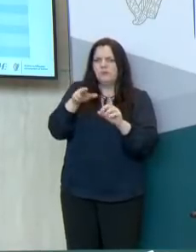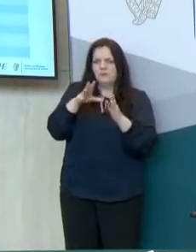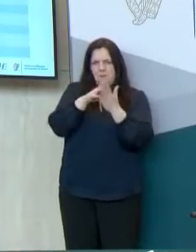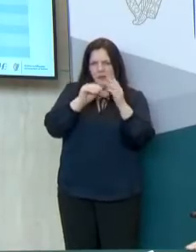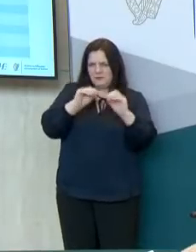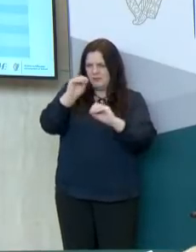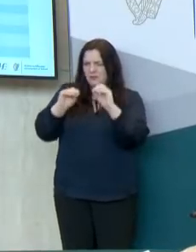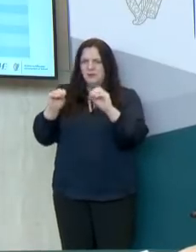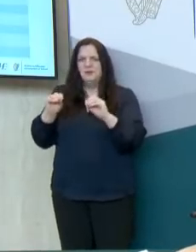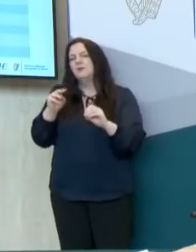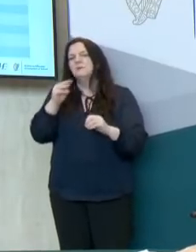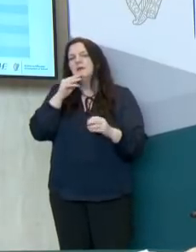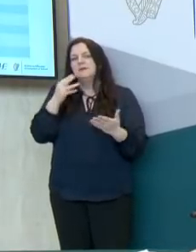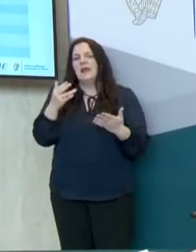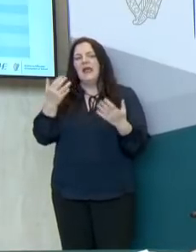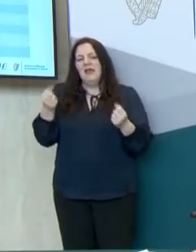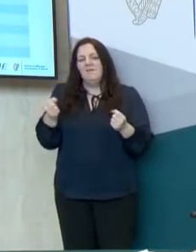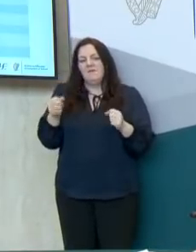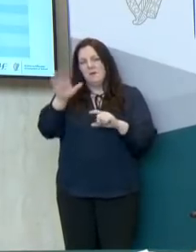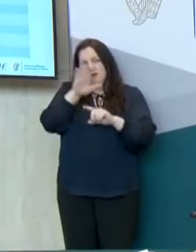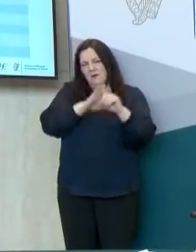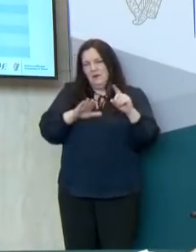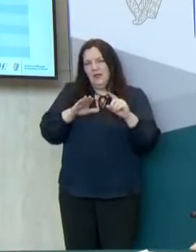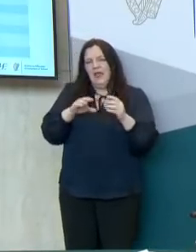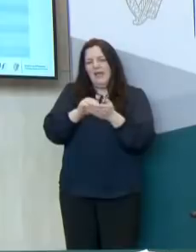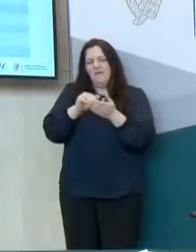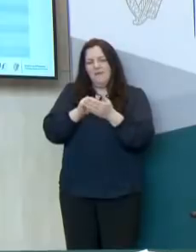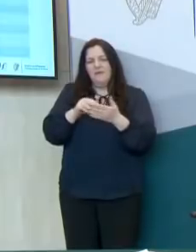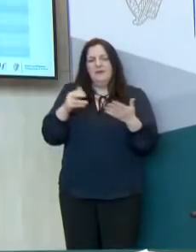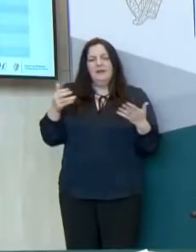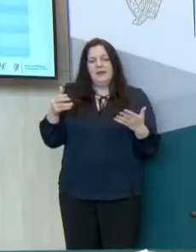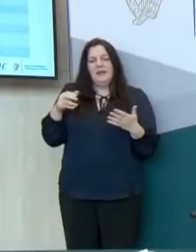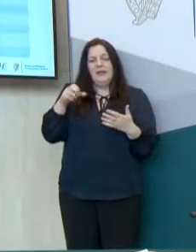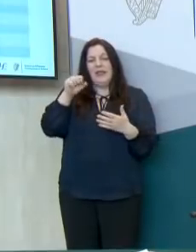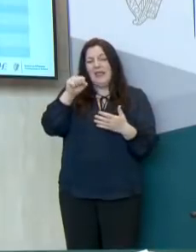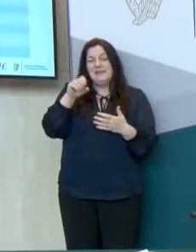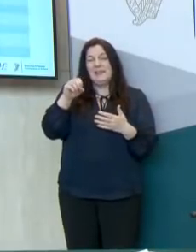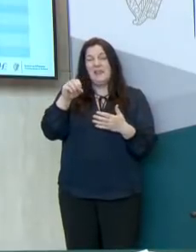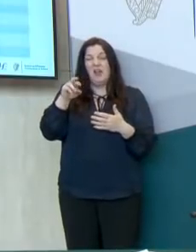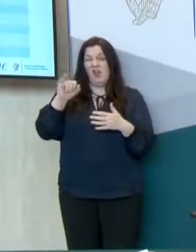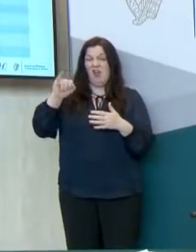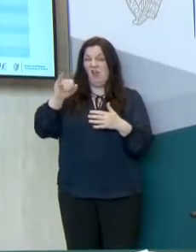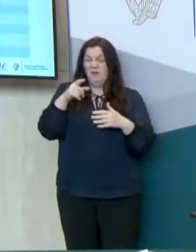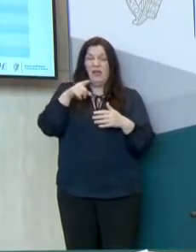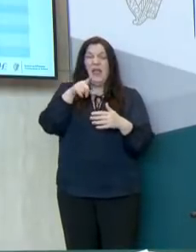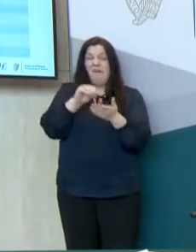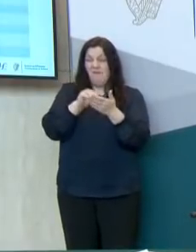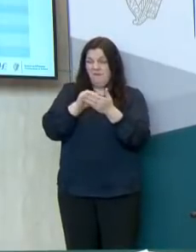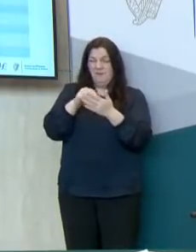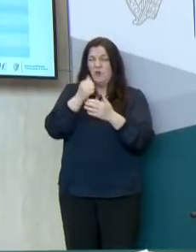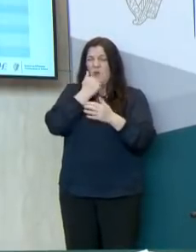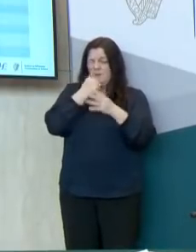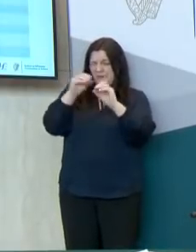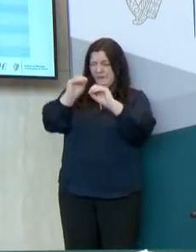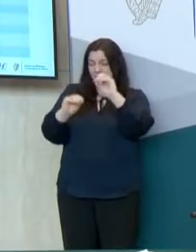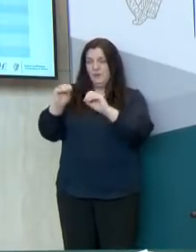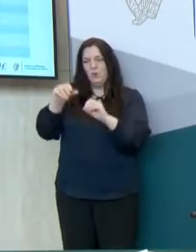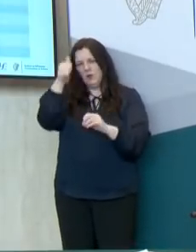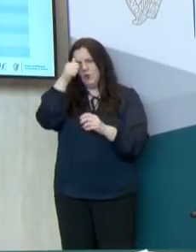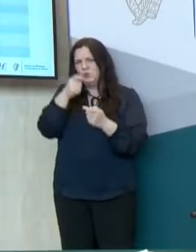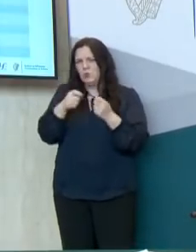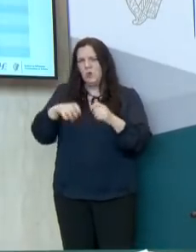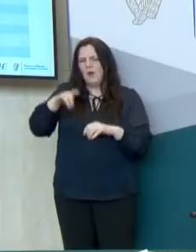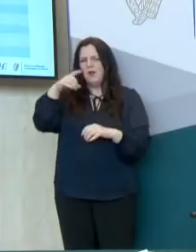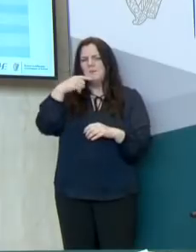The population model inferred estimate, or SEIR inferred estimate, we know to be too high, but it's interesting to see at 1.79